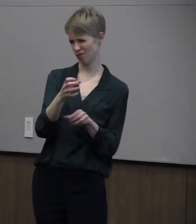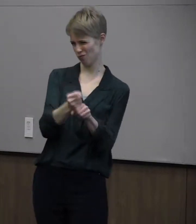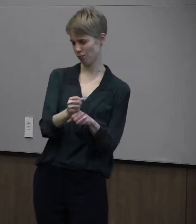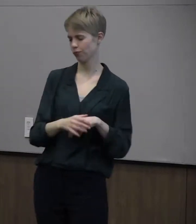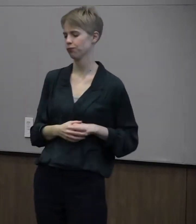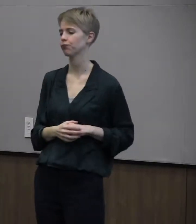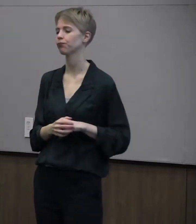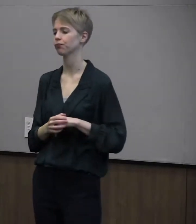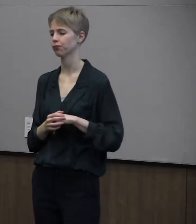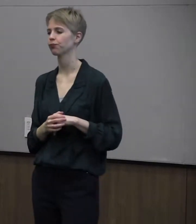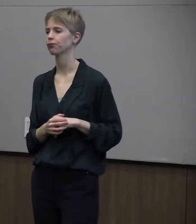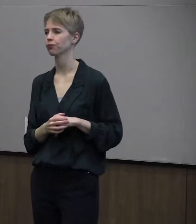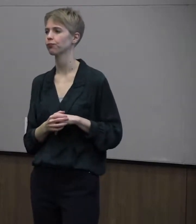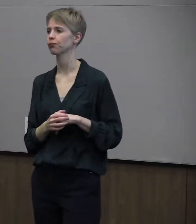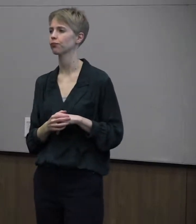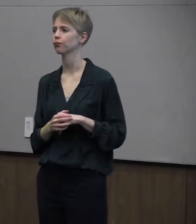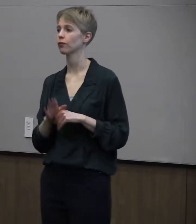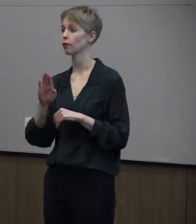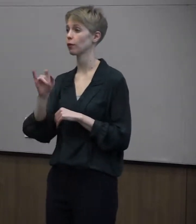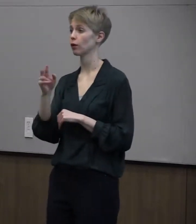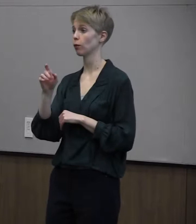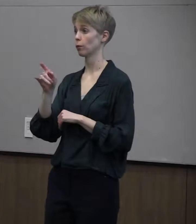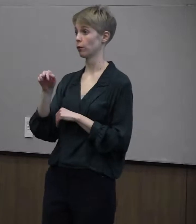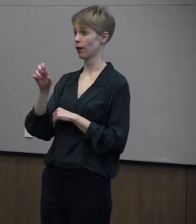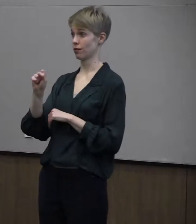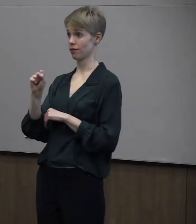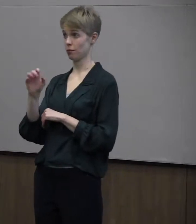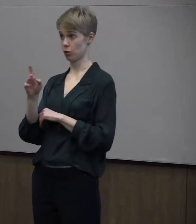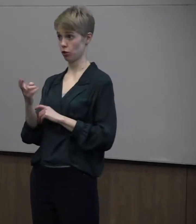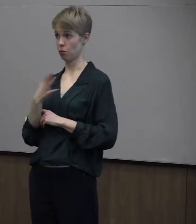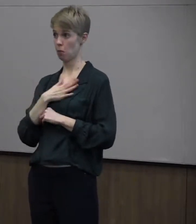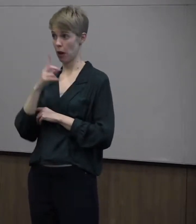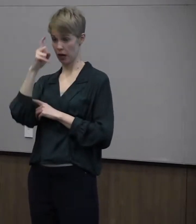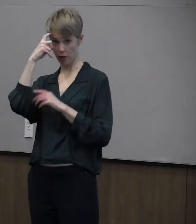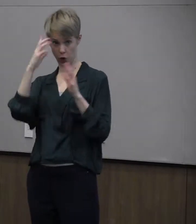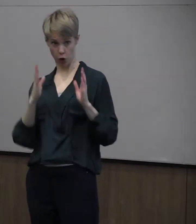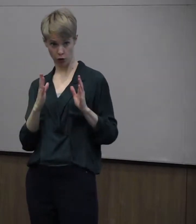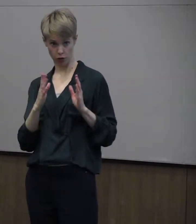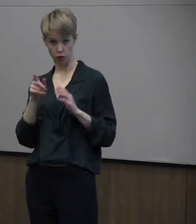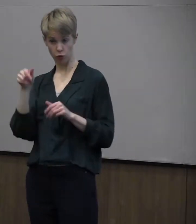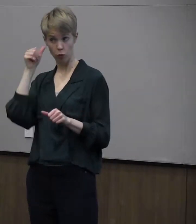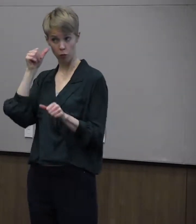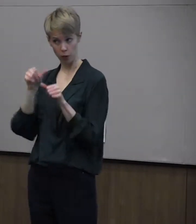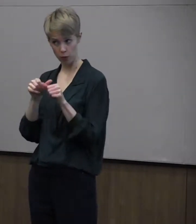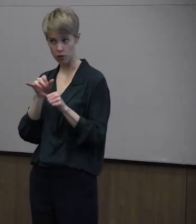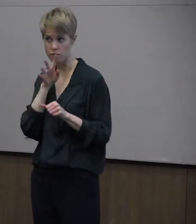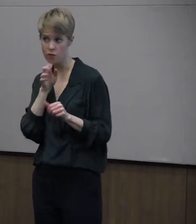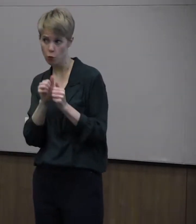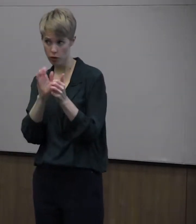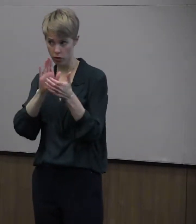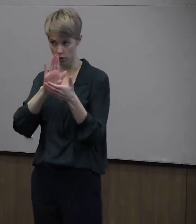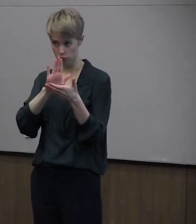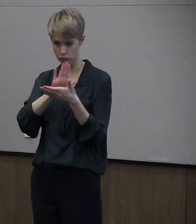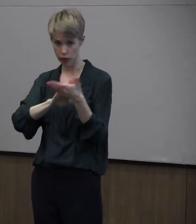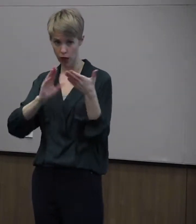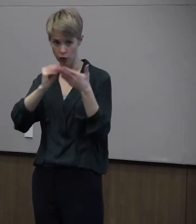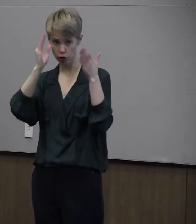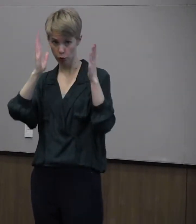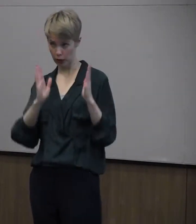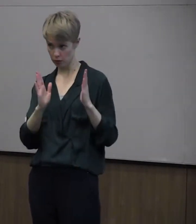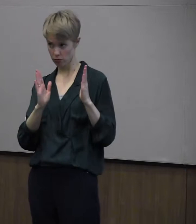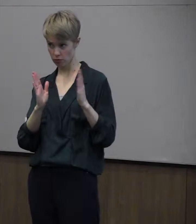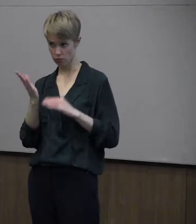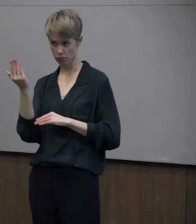Honorable Woodbridge and Ferris, Big Rapids, Michigan. My dear Governor Ferris, do you remember speaking to a group of college students at Mount Pleasant